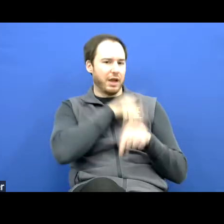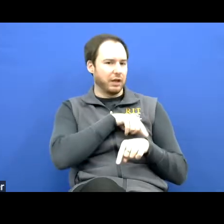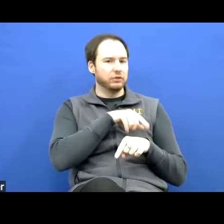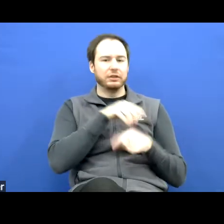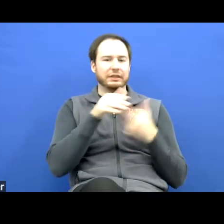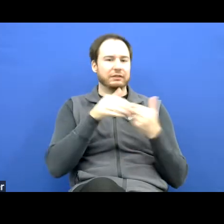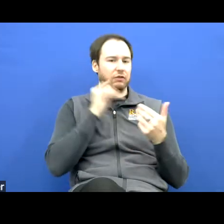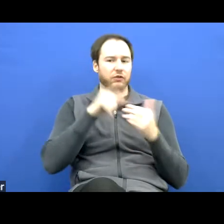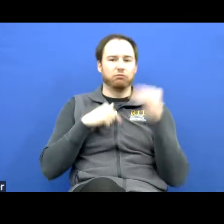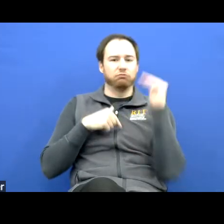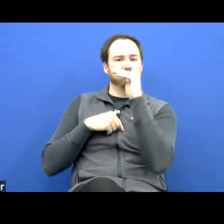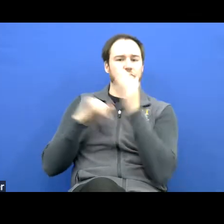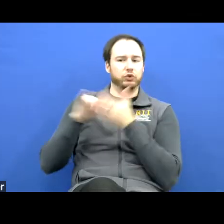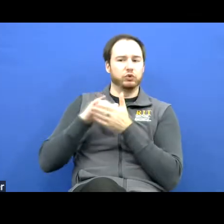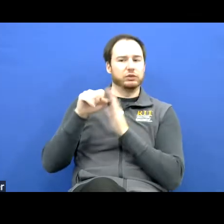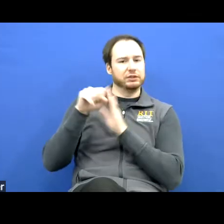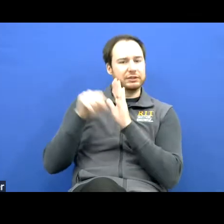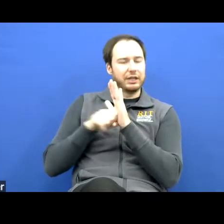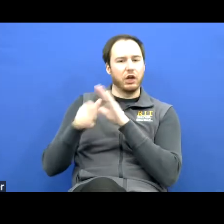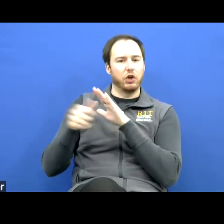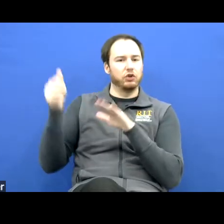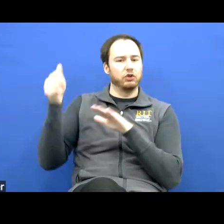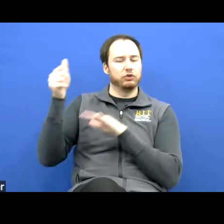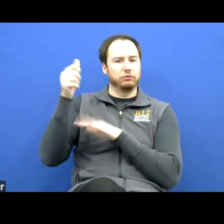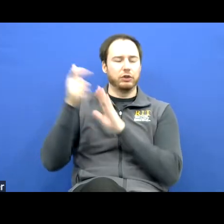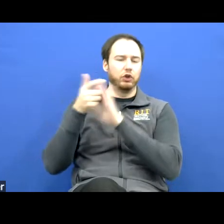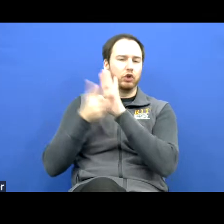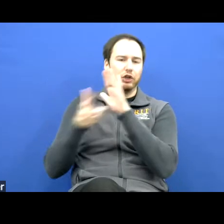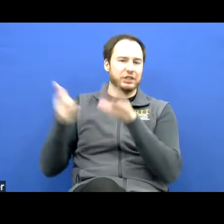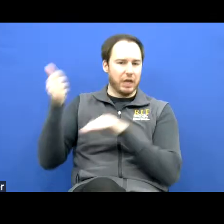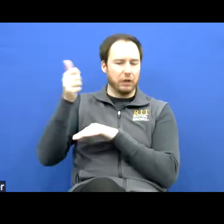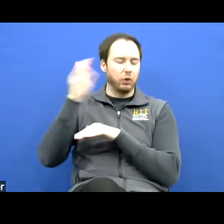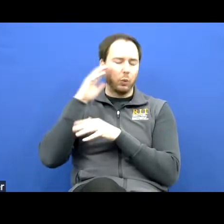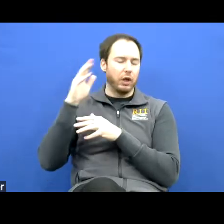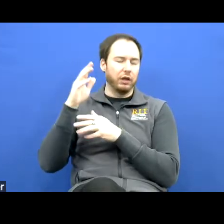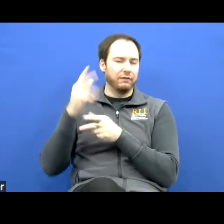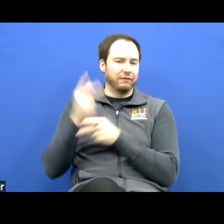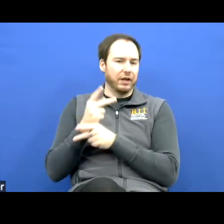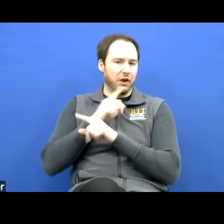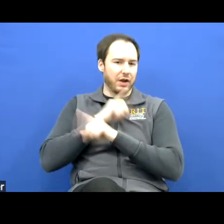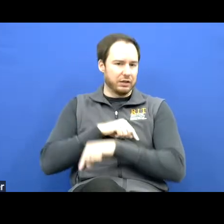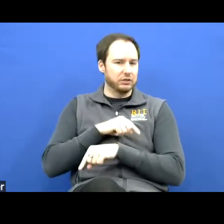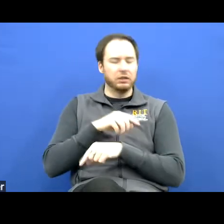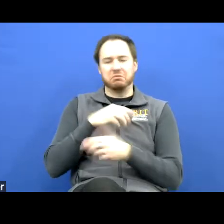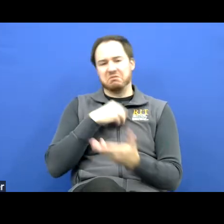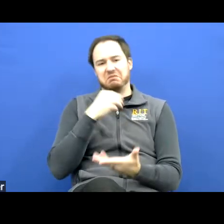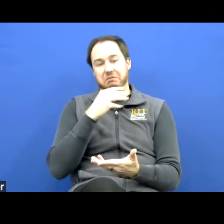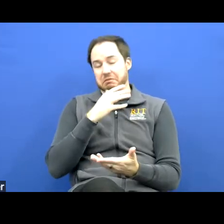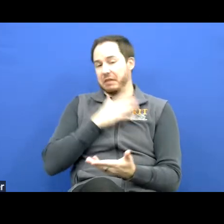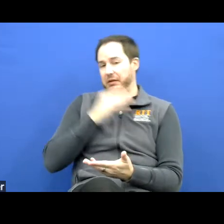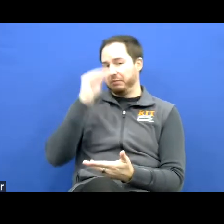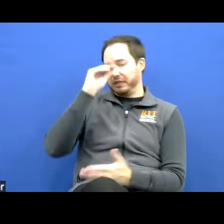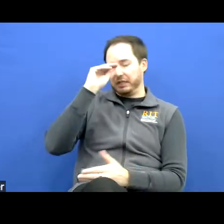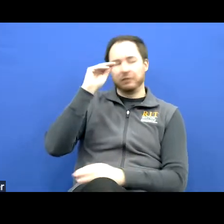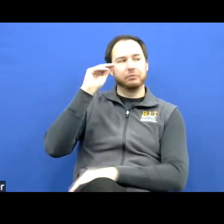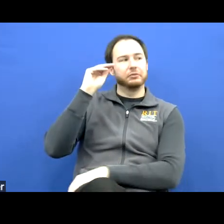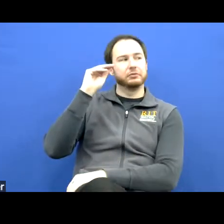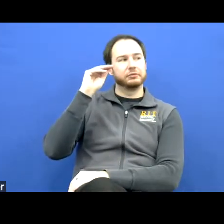York State Attorney General. But I can tell you that it's really